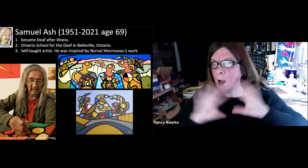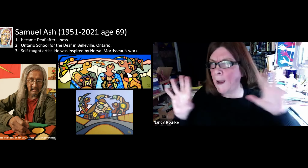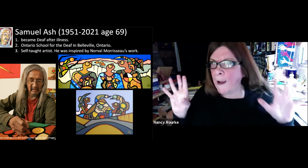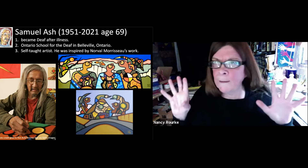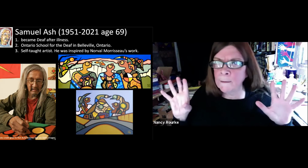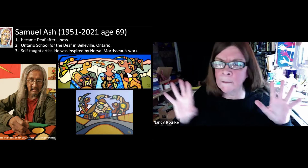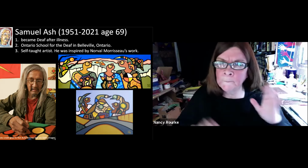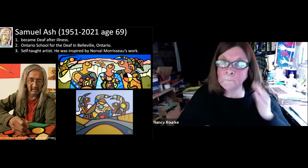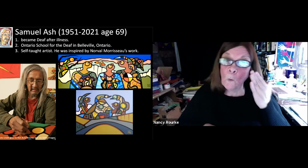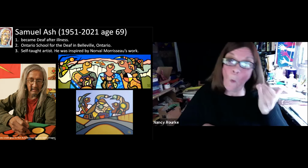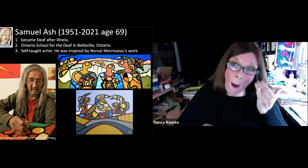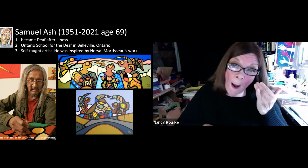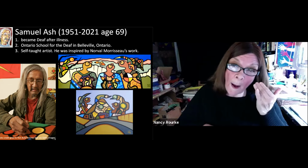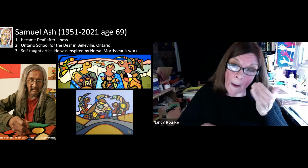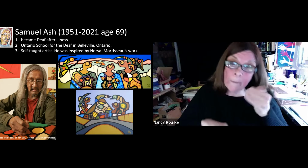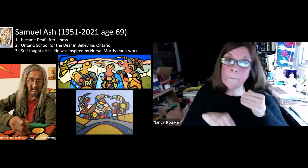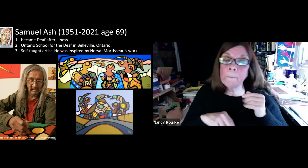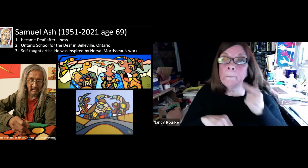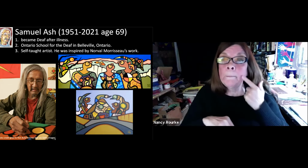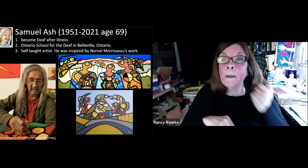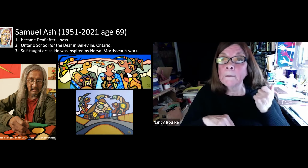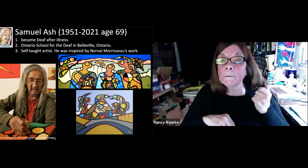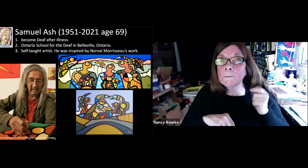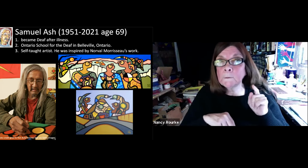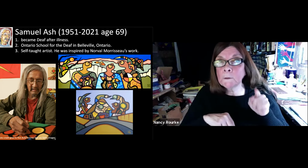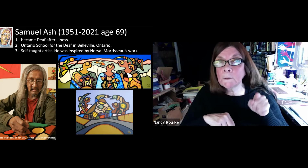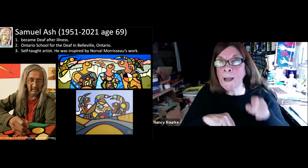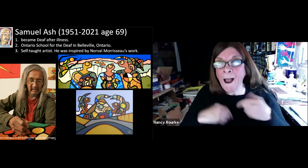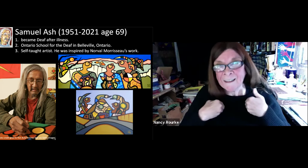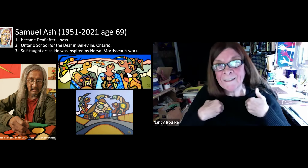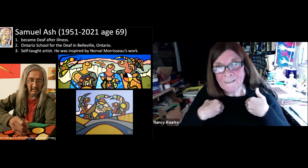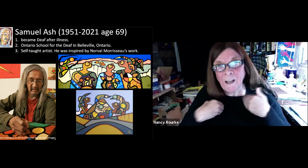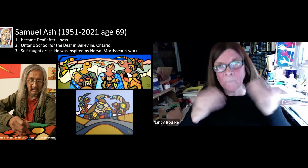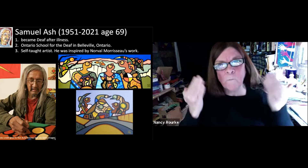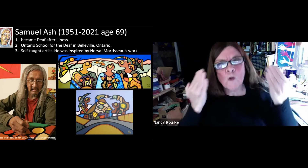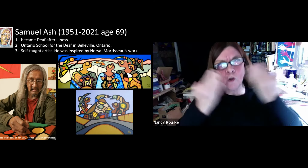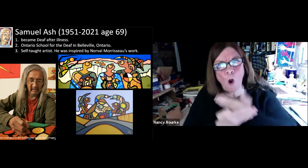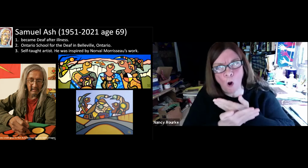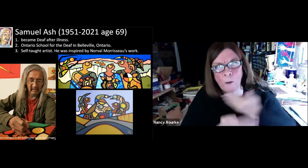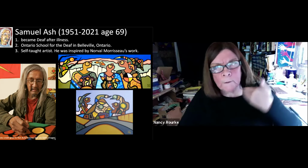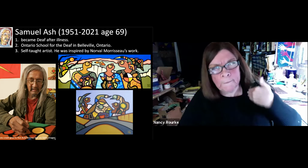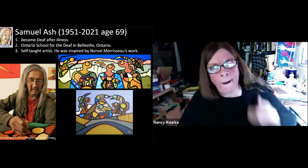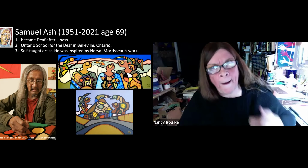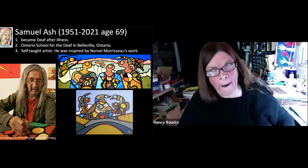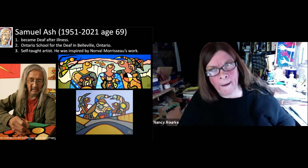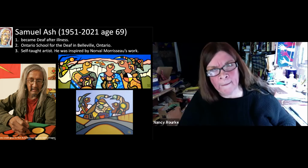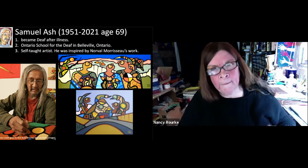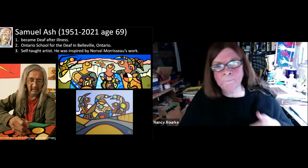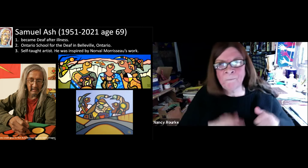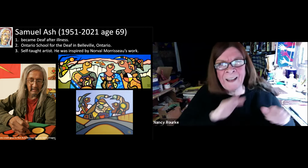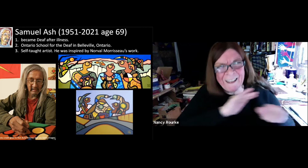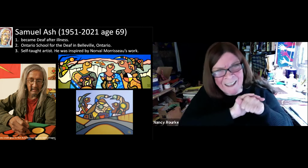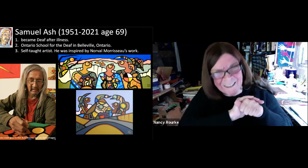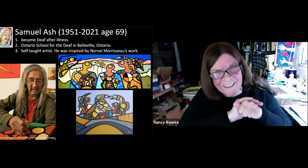Samuel also uses. Or used very vivid colors. And the reason for that. Again.